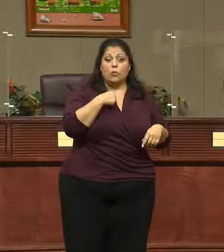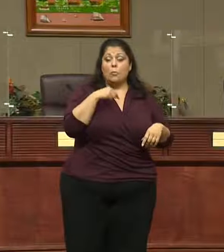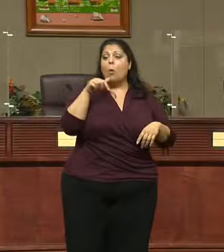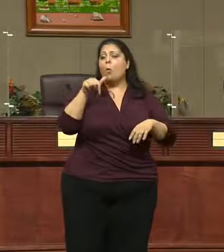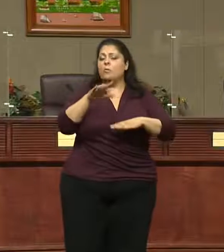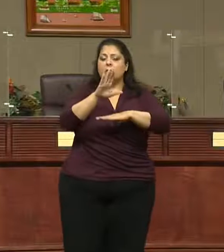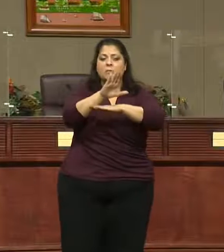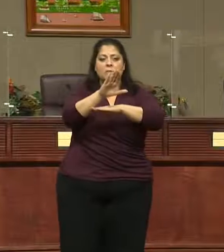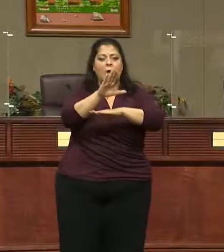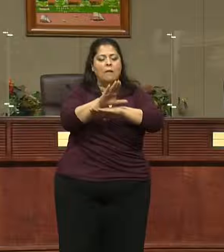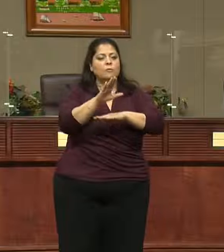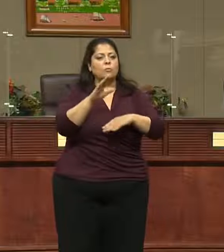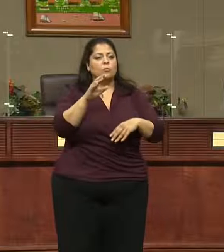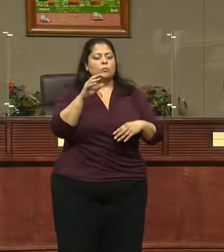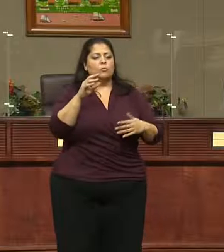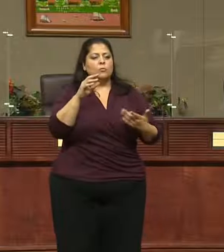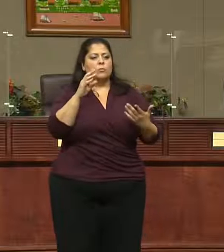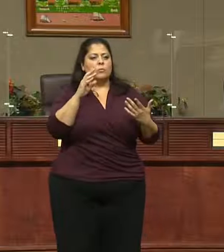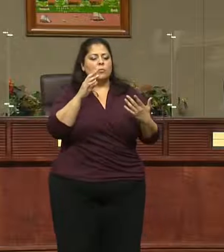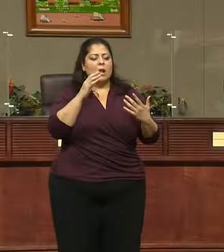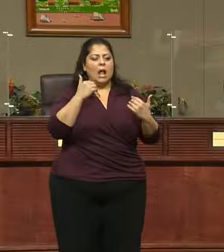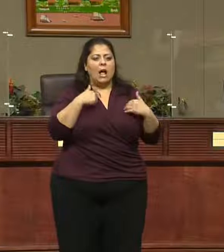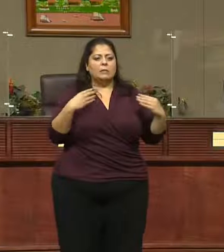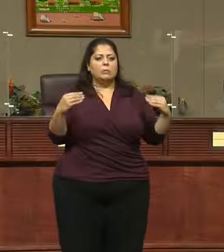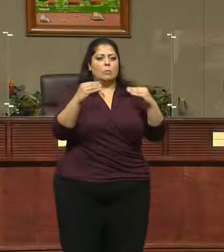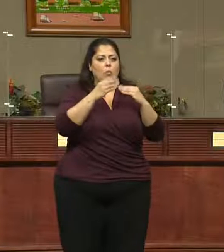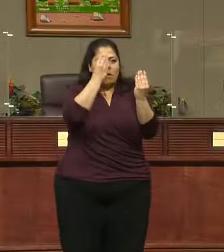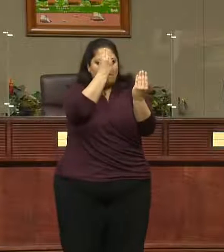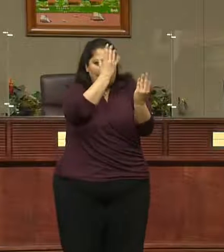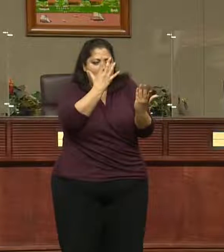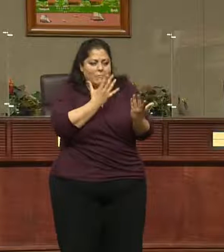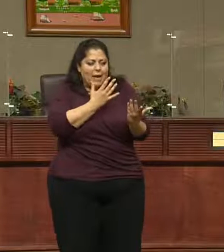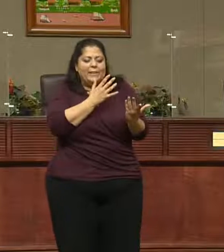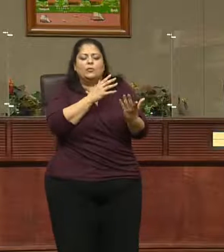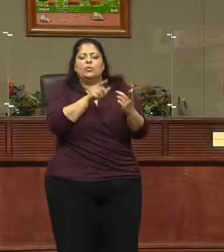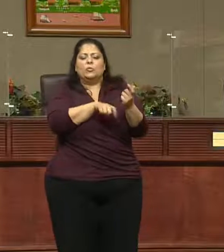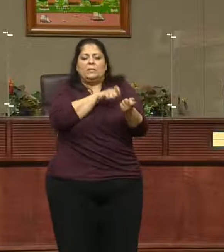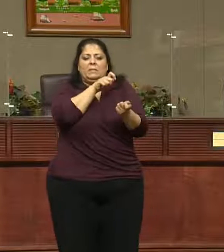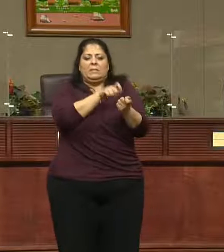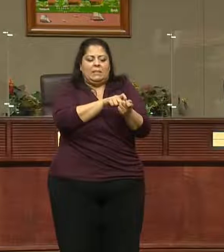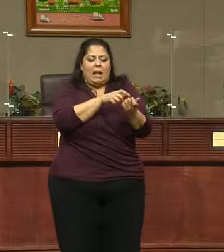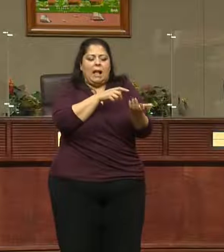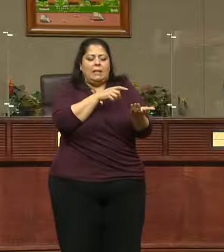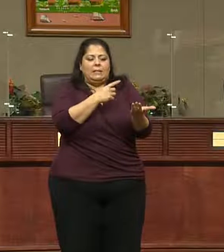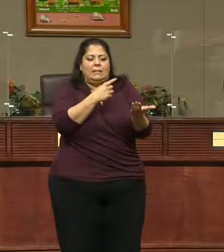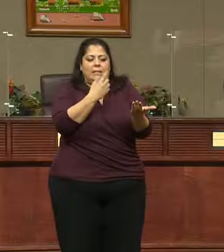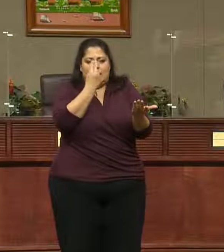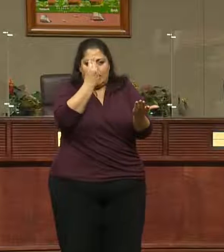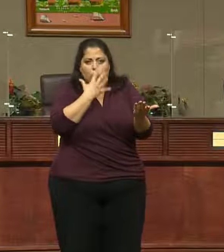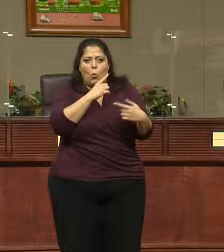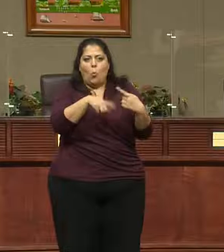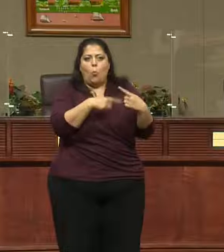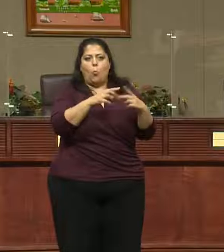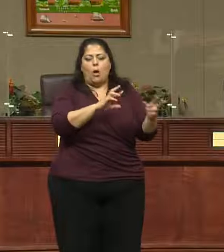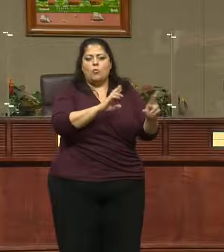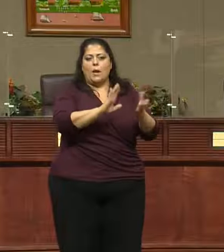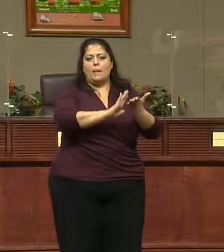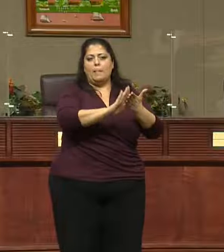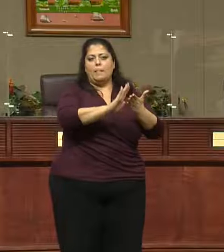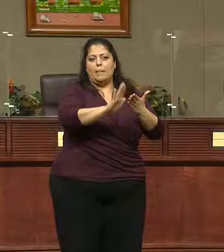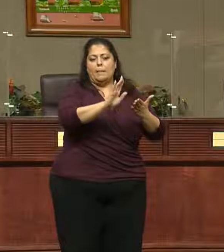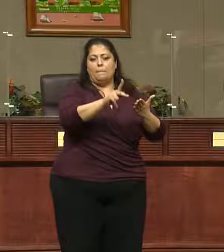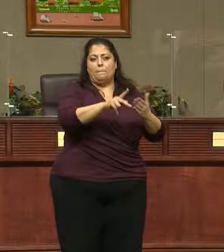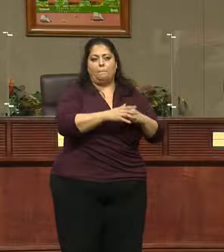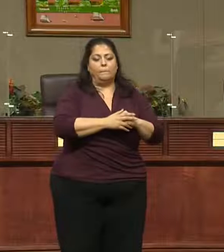I will be able to receive more information exactly when it's going to be clean, the site. But my advice